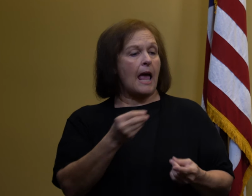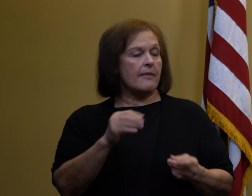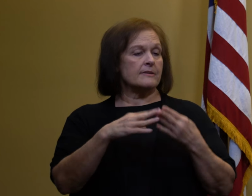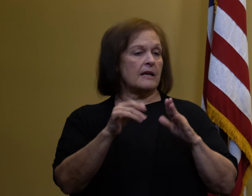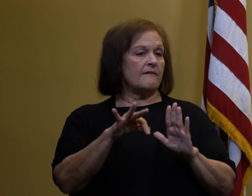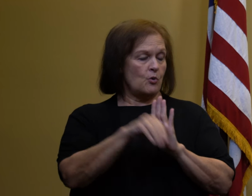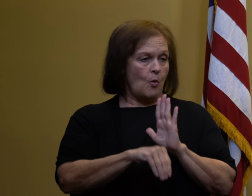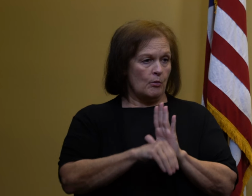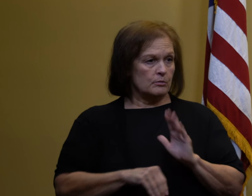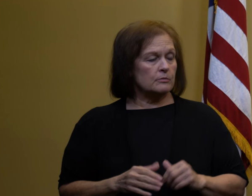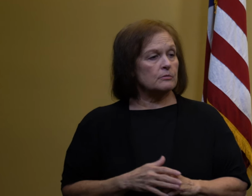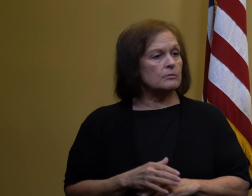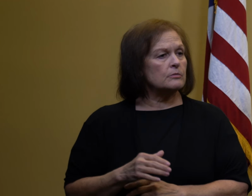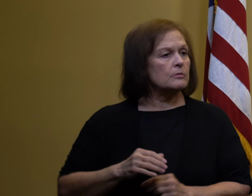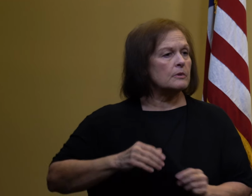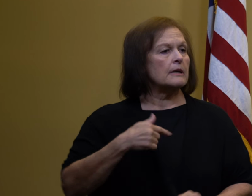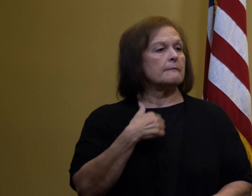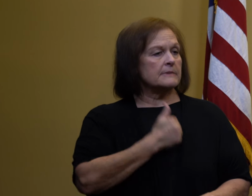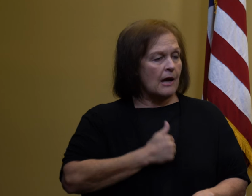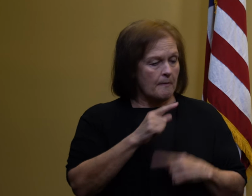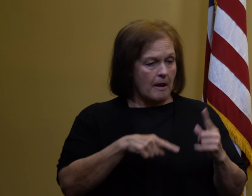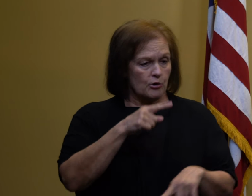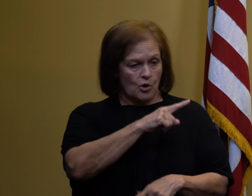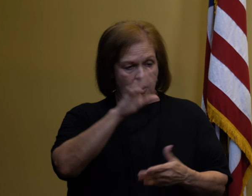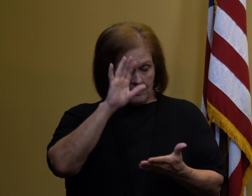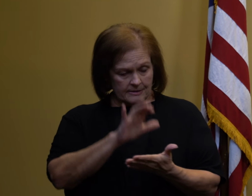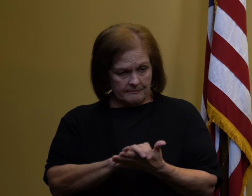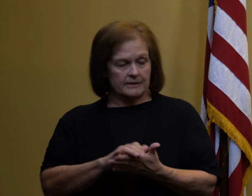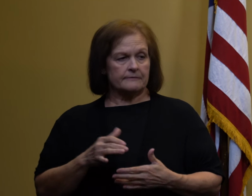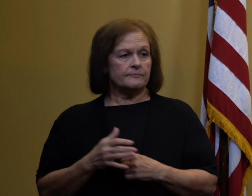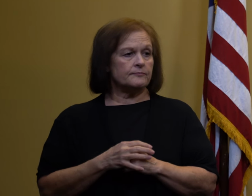with WWL. Good morning, Mayor. Mark Nobles is here, you and your family.